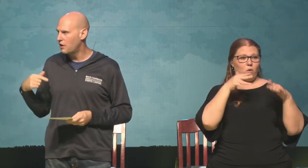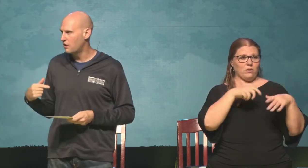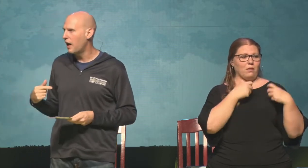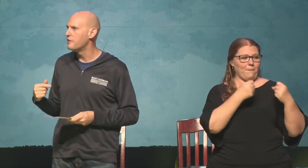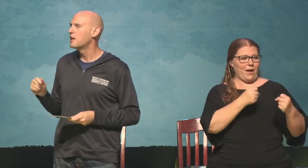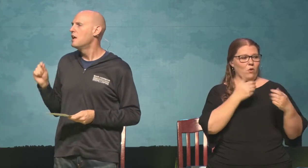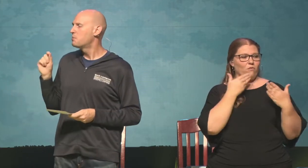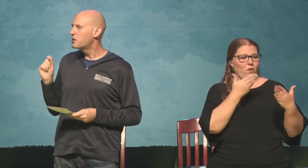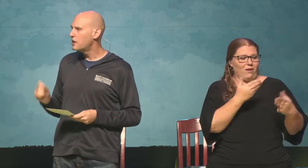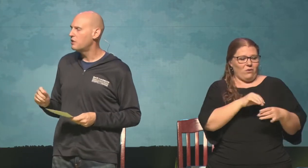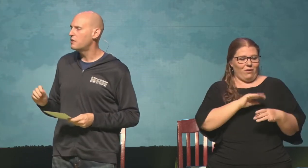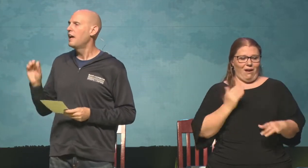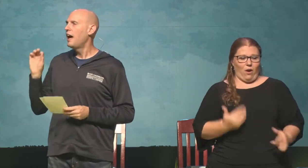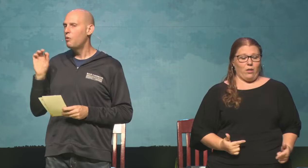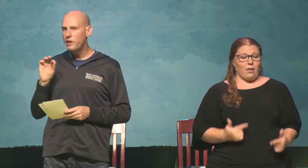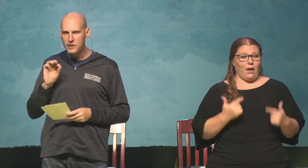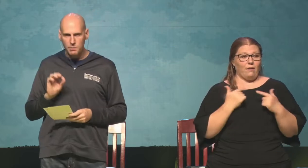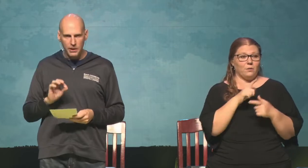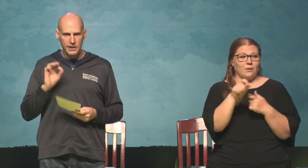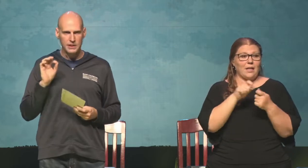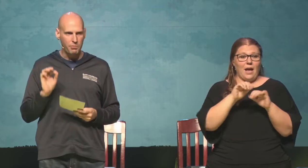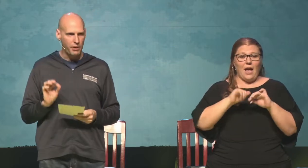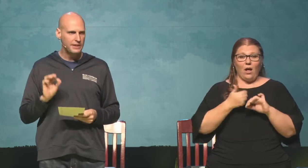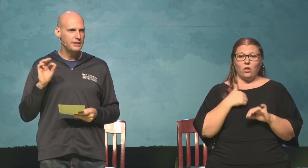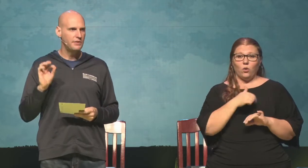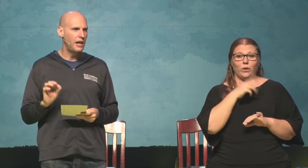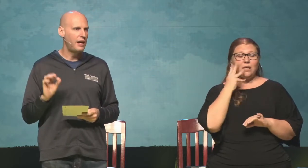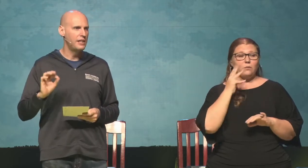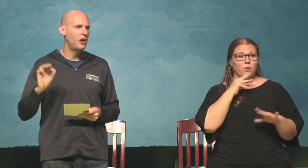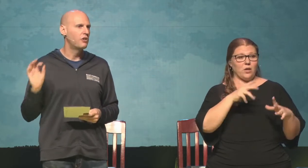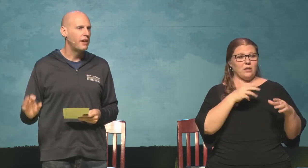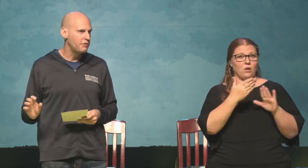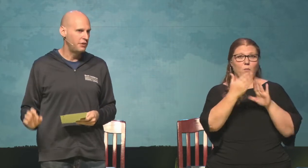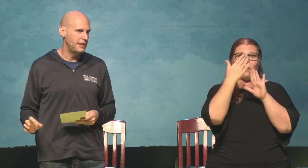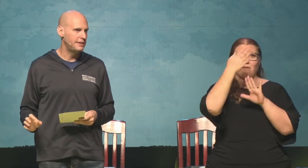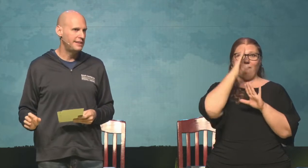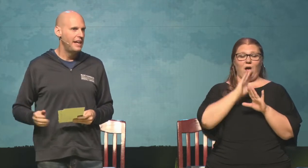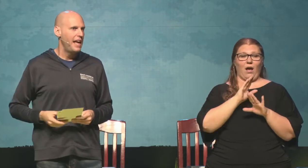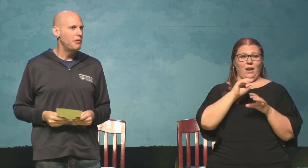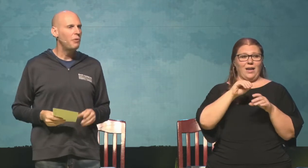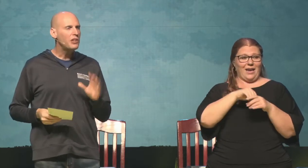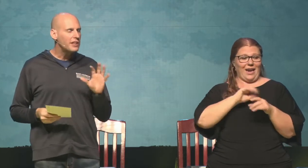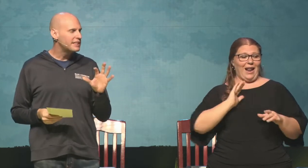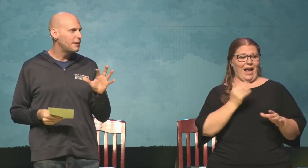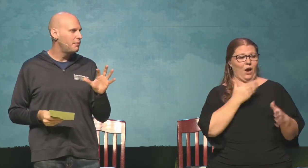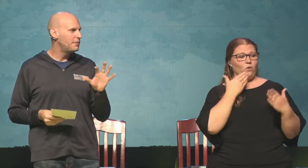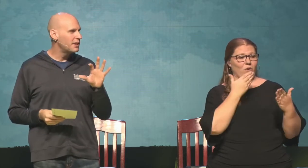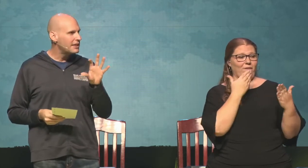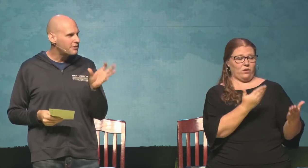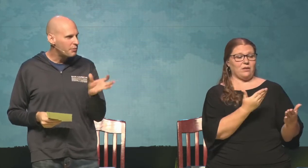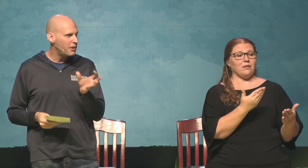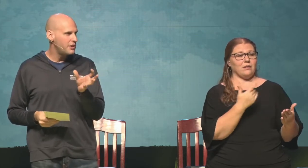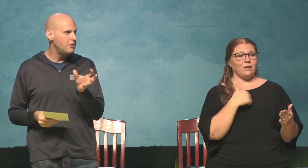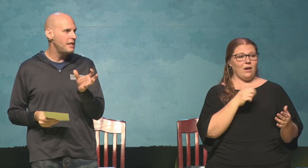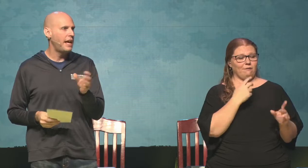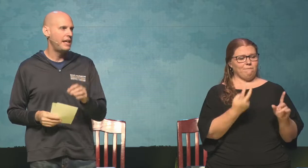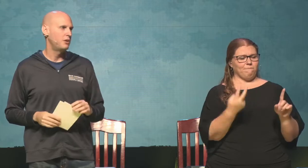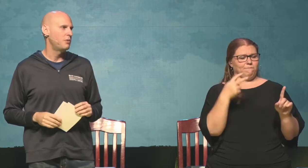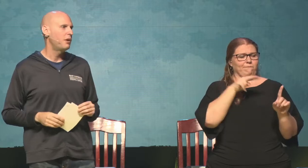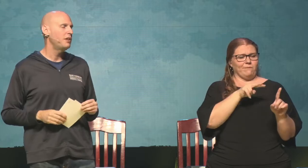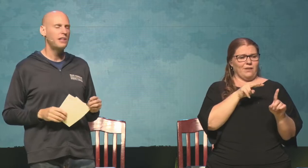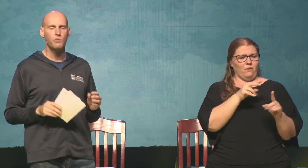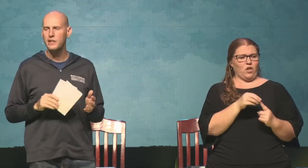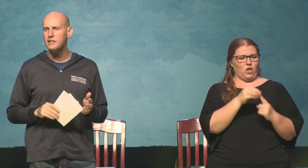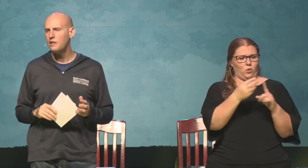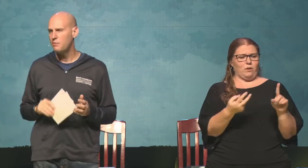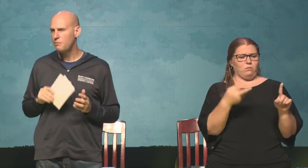gratitude in our lives, particularly how we experience the presence of God in our gratefulness. And we want to look at this from a unique angle. We